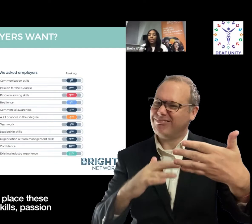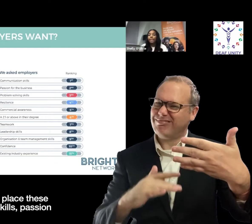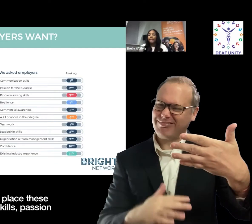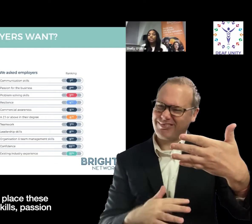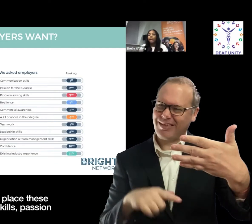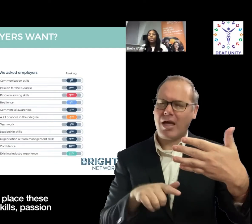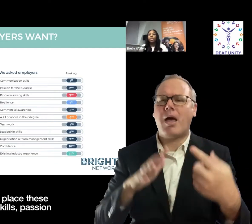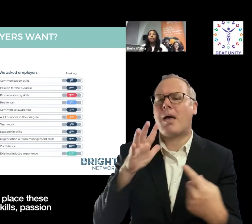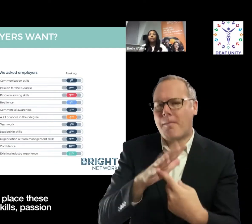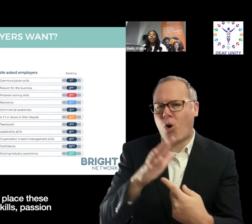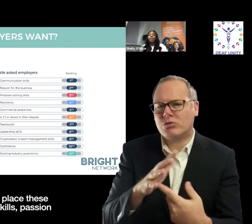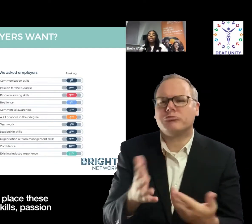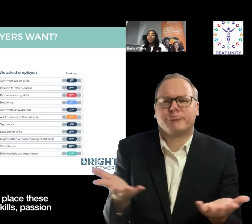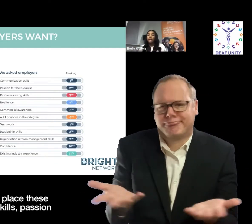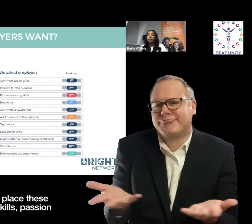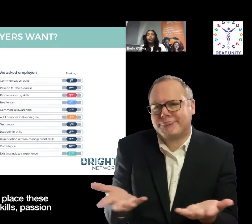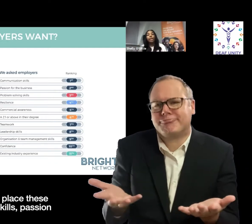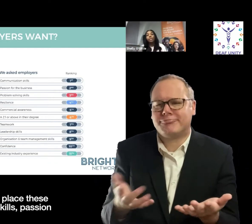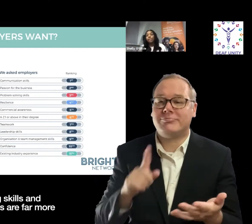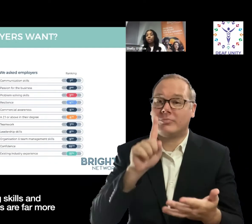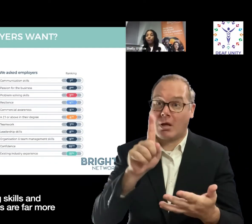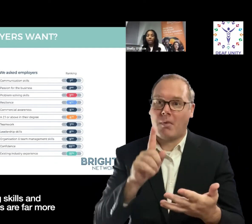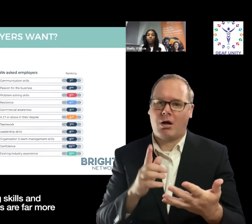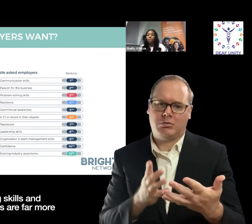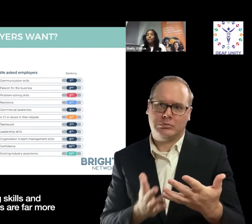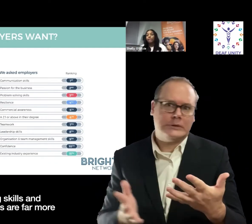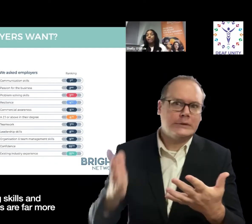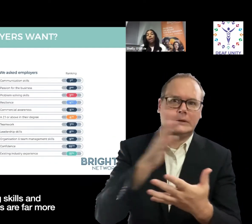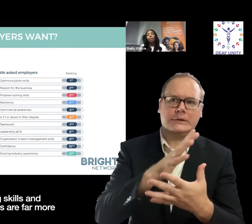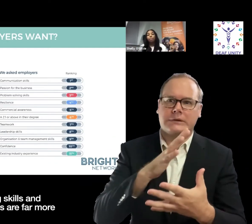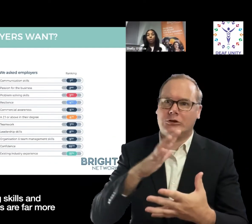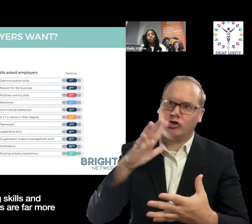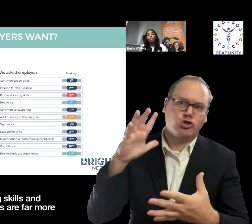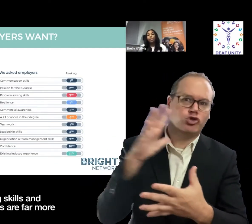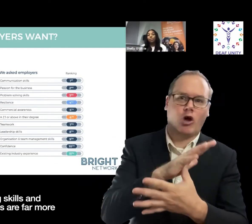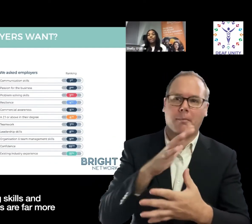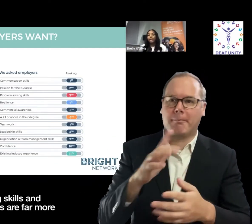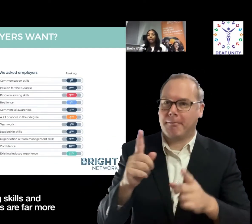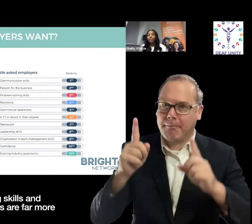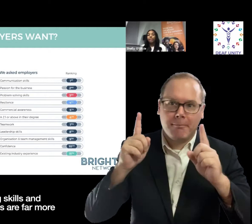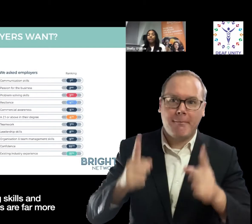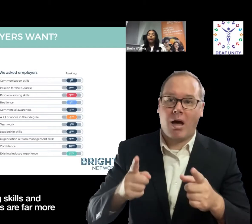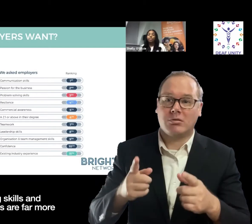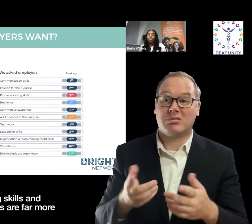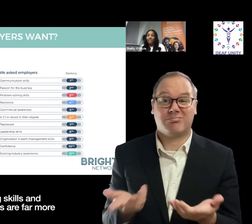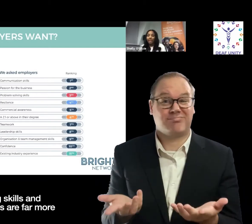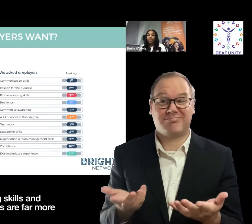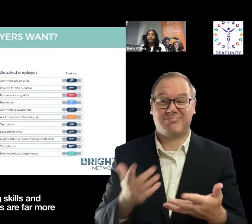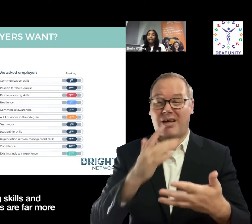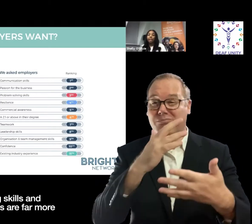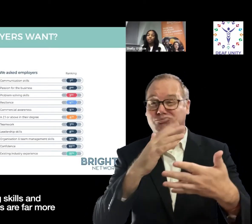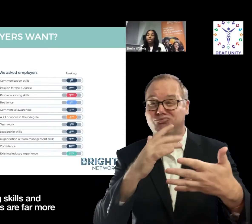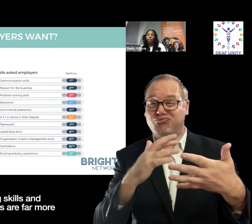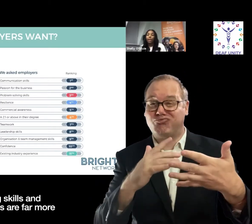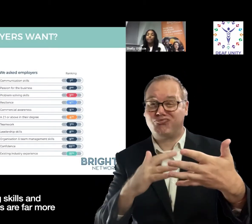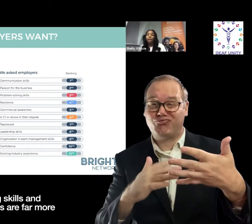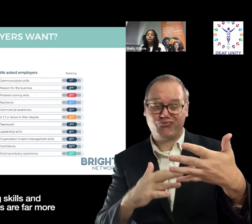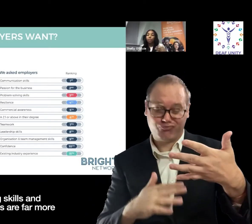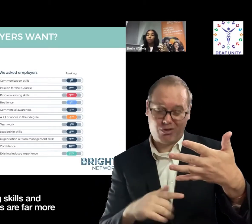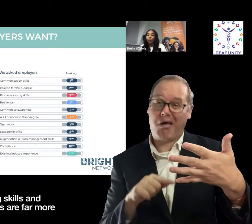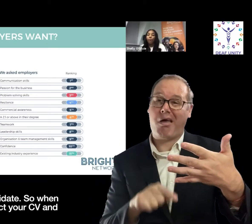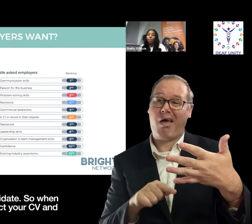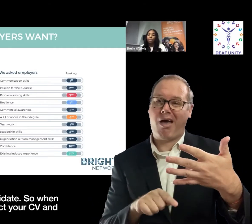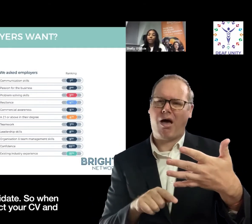that they place these values, things like communication skills, passion for the business, problem-solving skills, resilience and commercial awareness